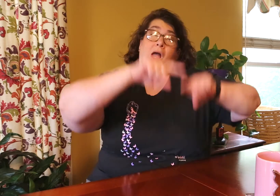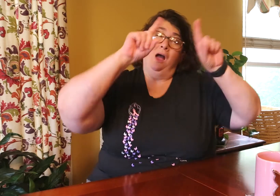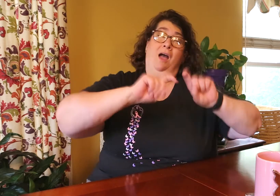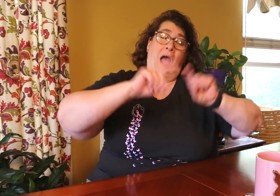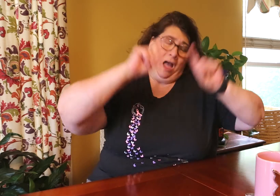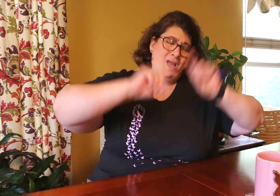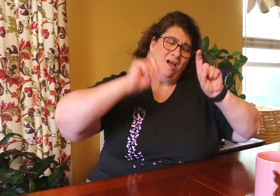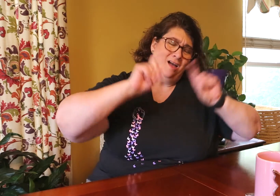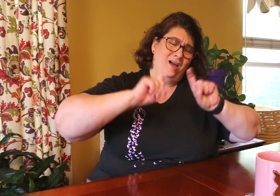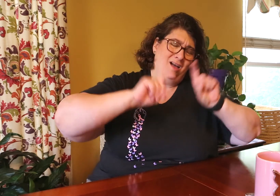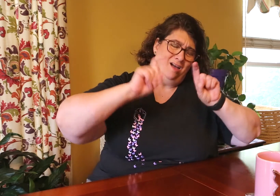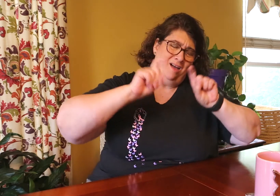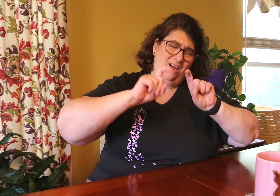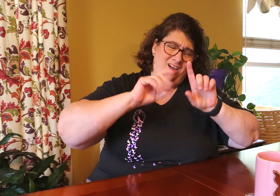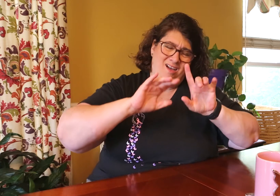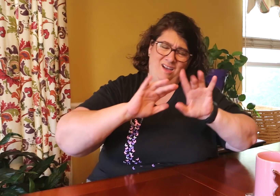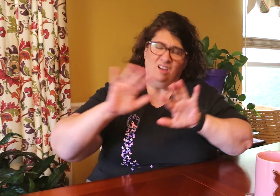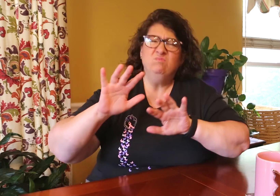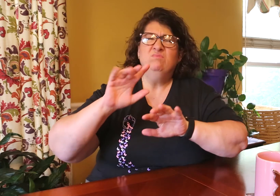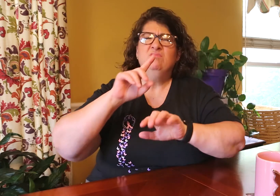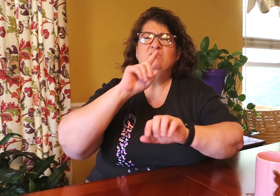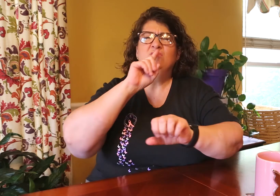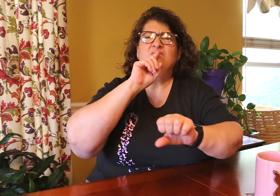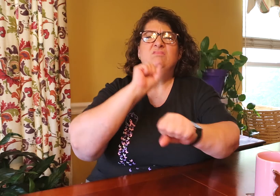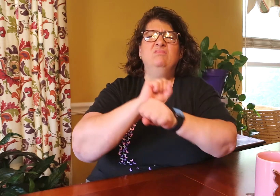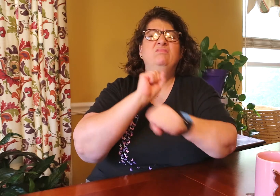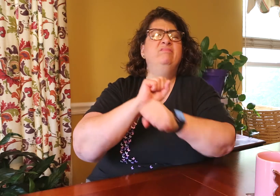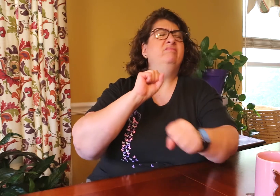After several tests, it was confirmed.